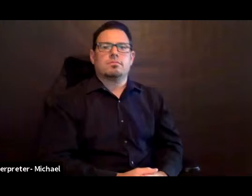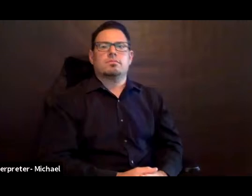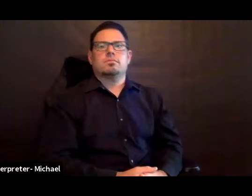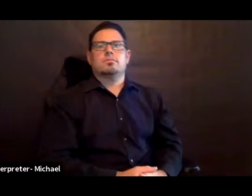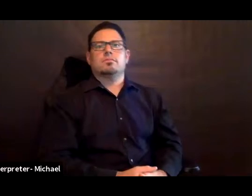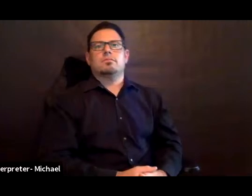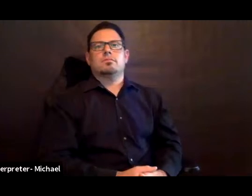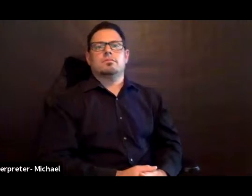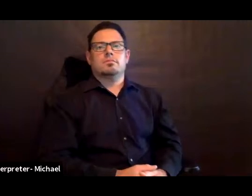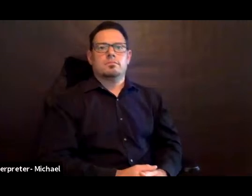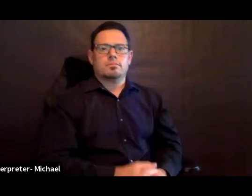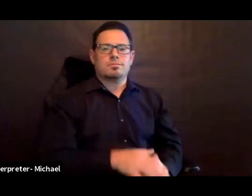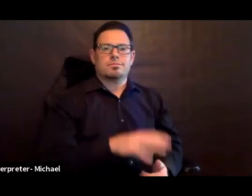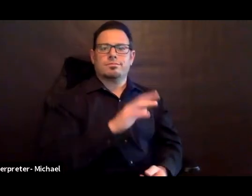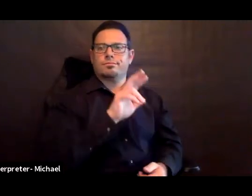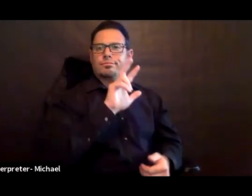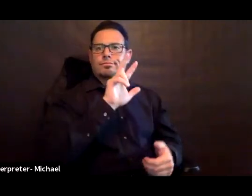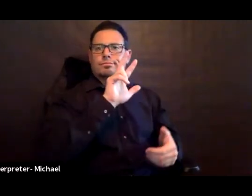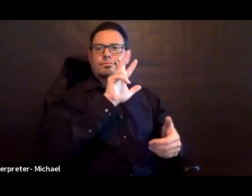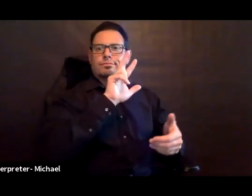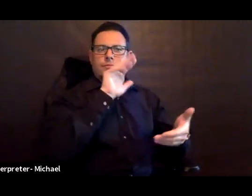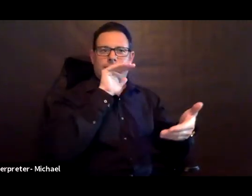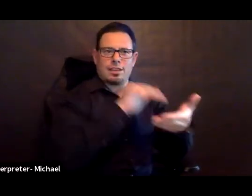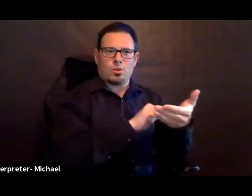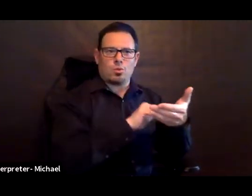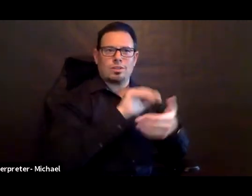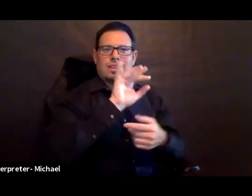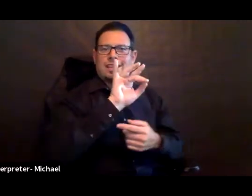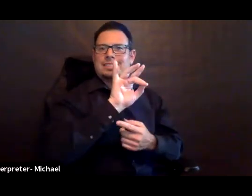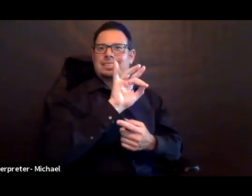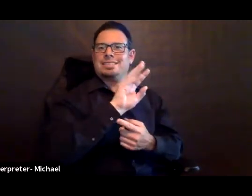in Minnesota, how many of those have been of the Delta variant?